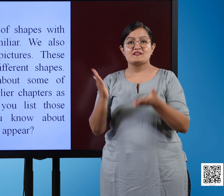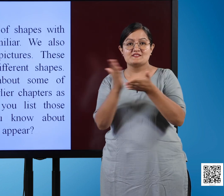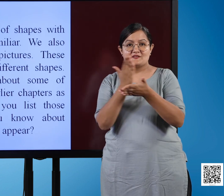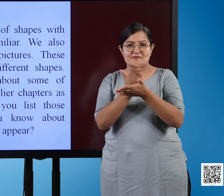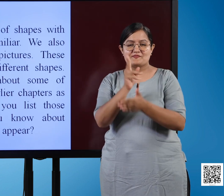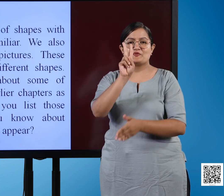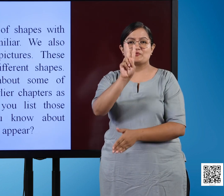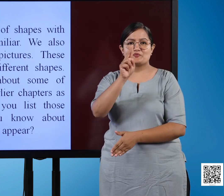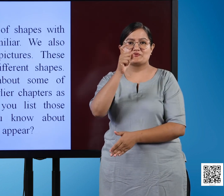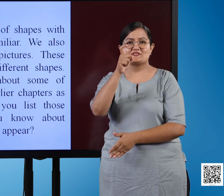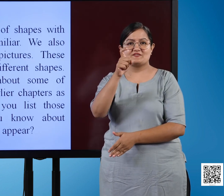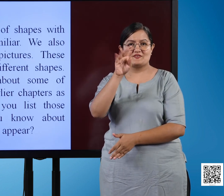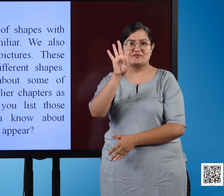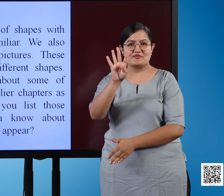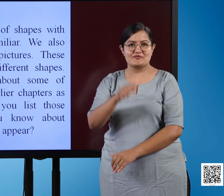Page 274.